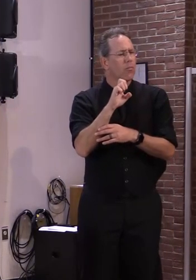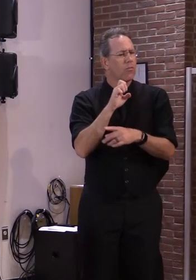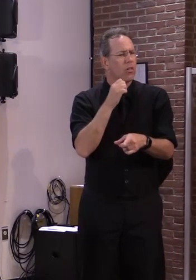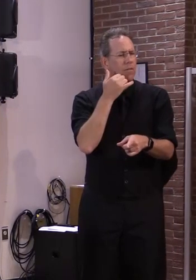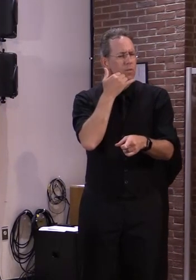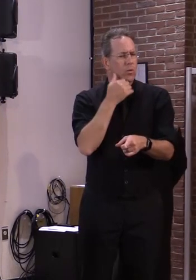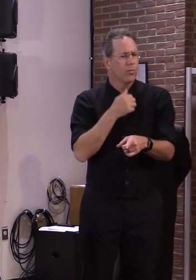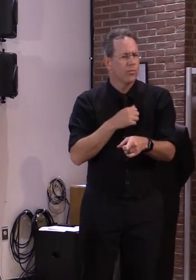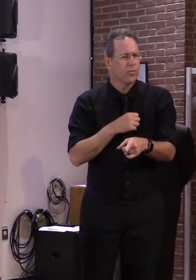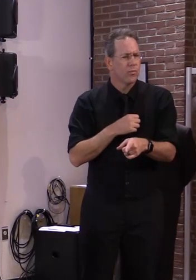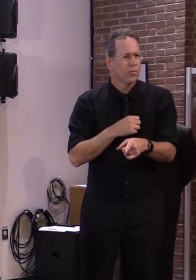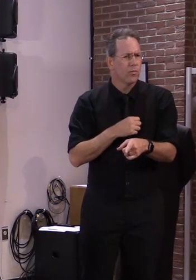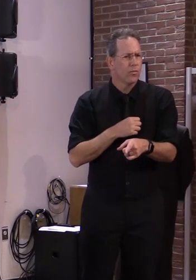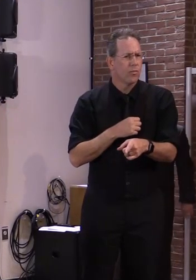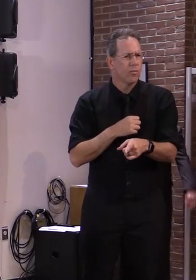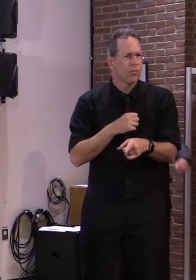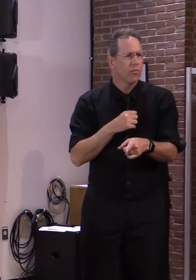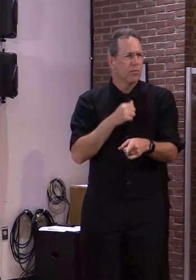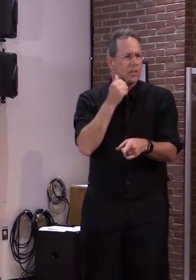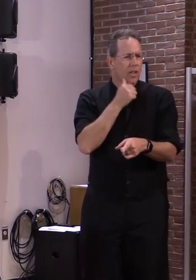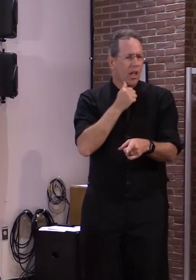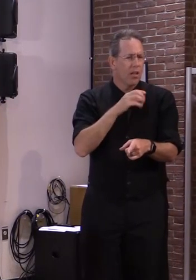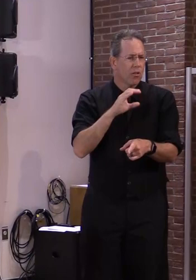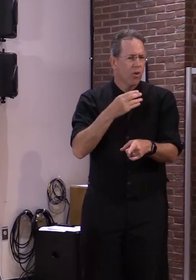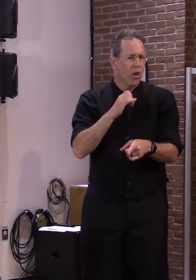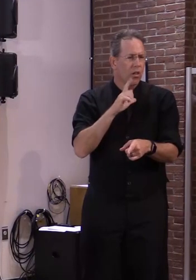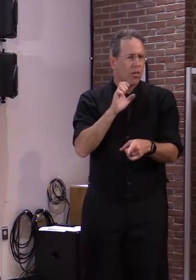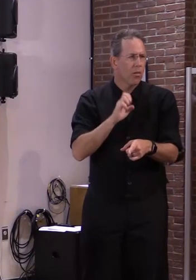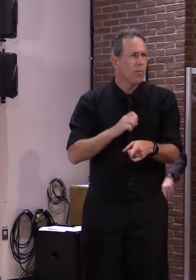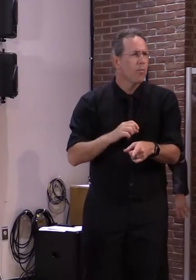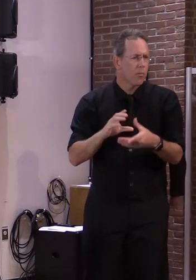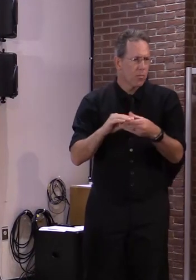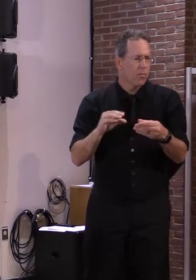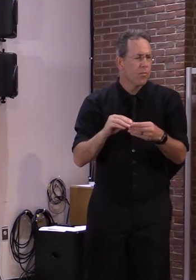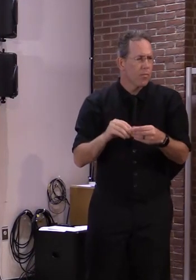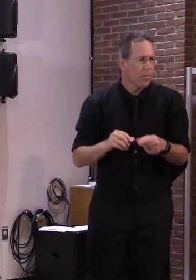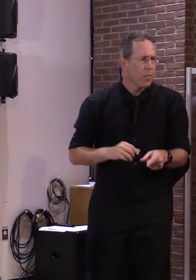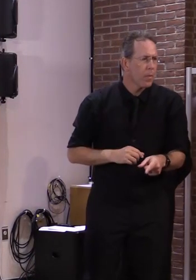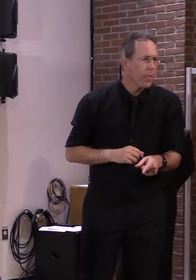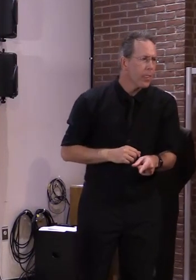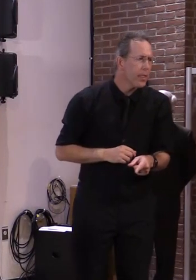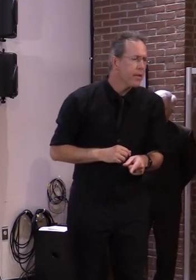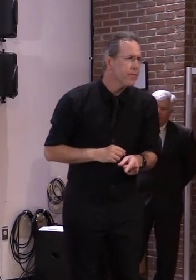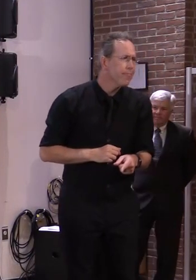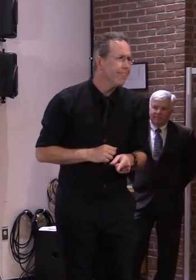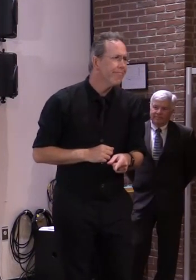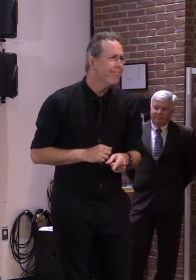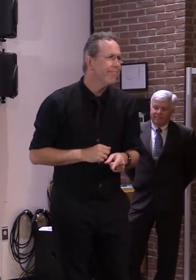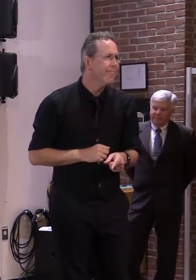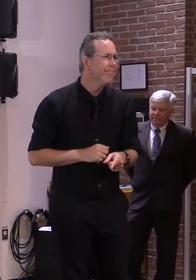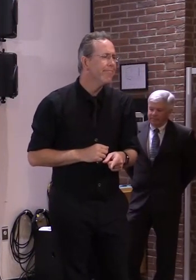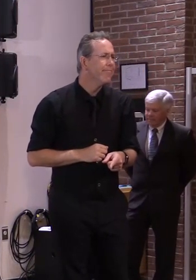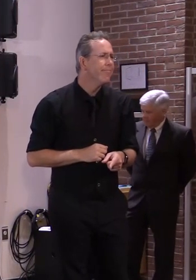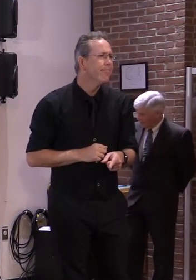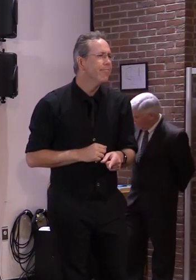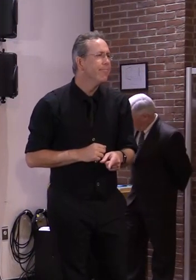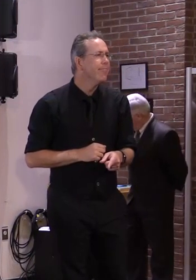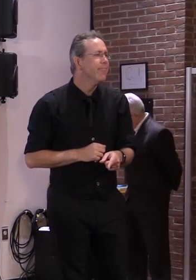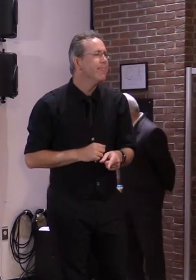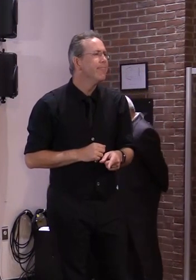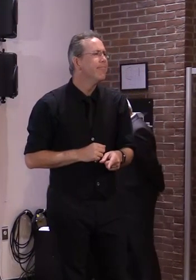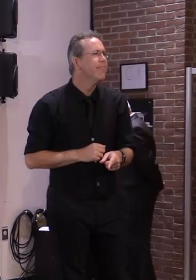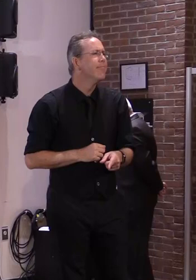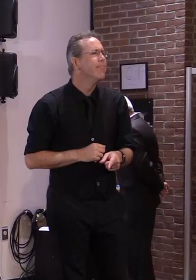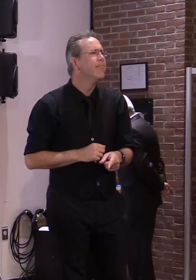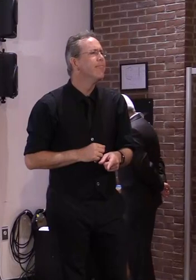Governor, Commissioner Levine said today, anyone who's not vaccinated is still at risk, and that relatively few Vermonters